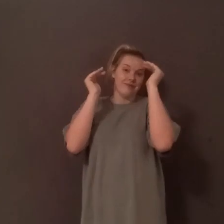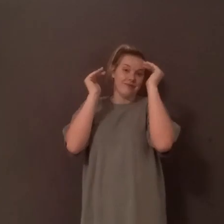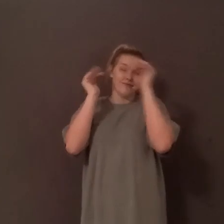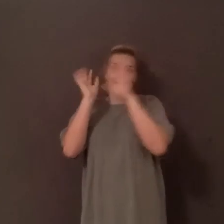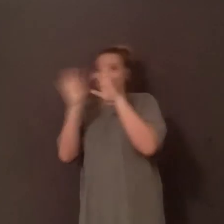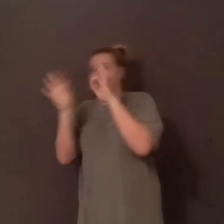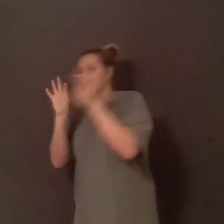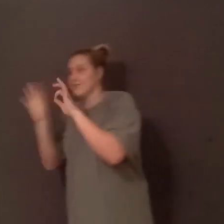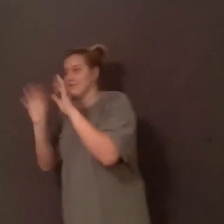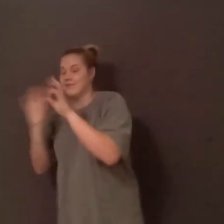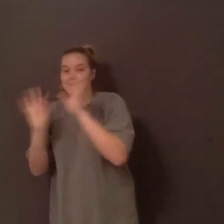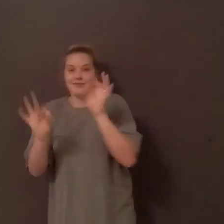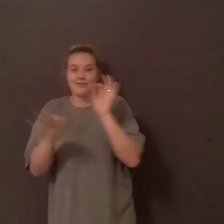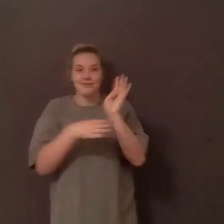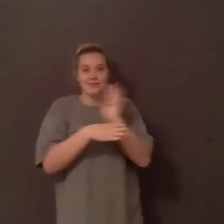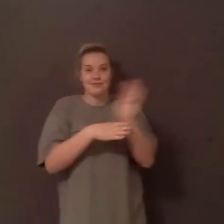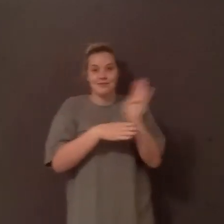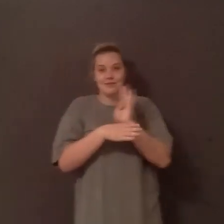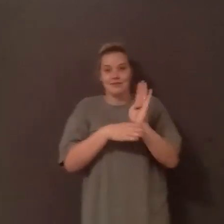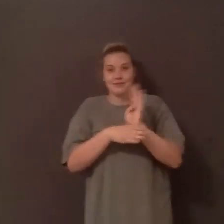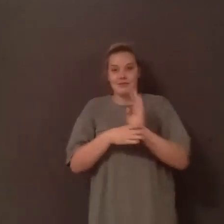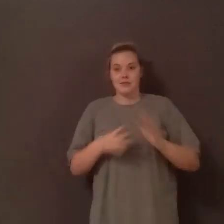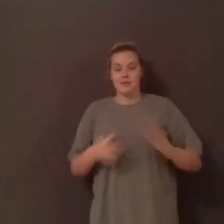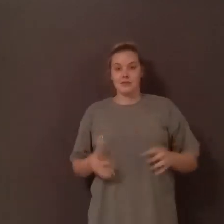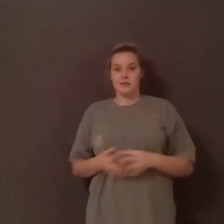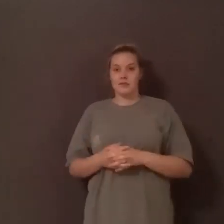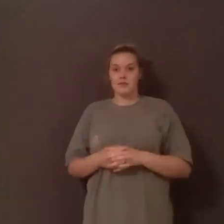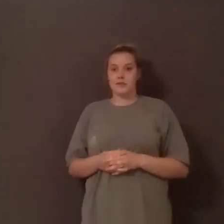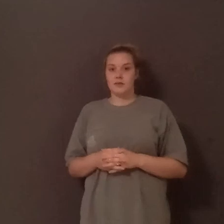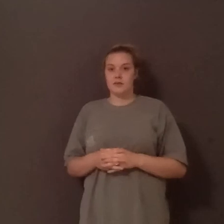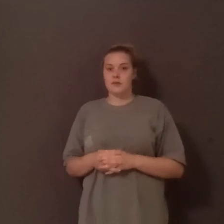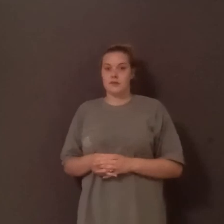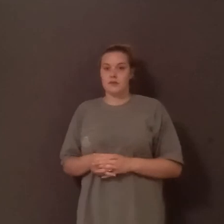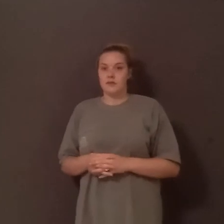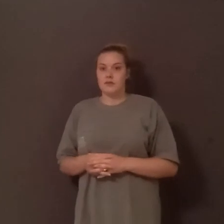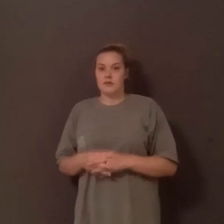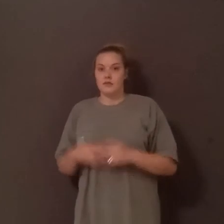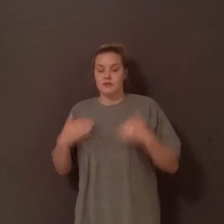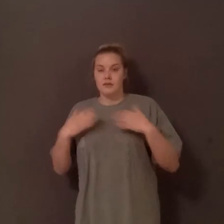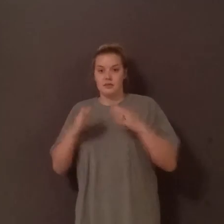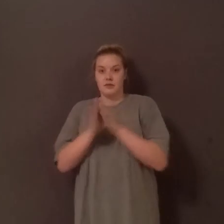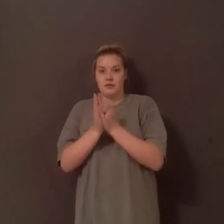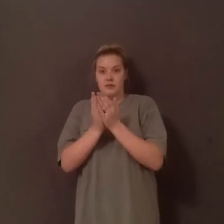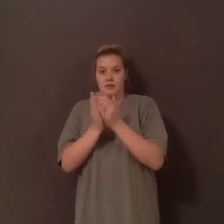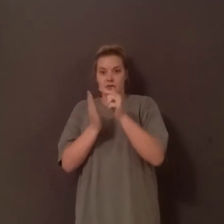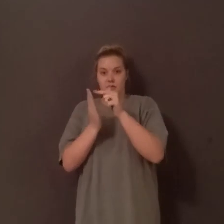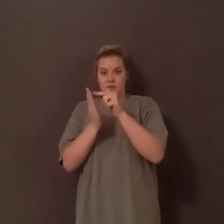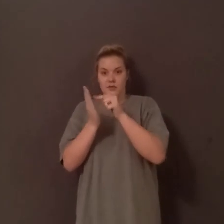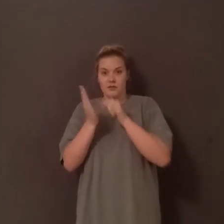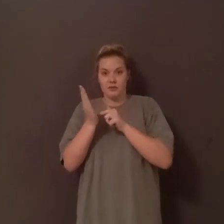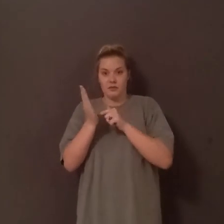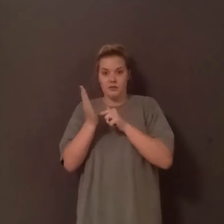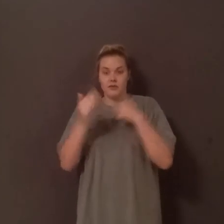the business. So I picked up a copy of Backstage Newspaper, which is the trade newspaper that actors subscribe to that lists all the